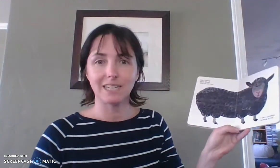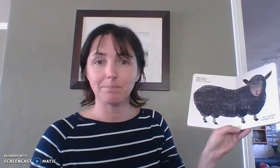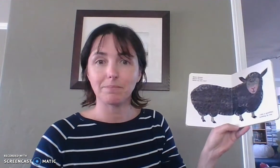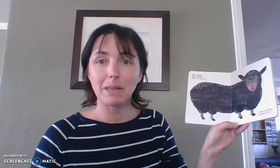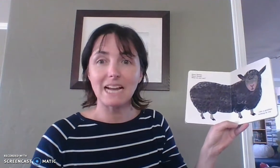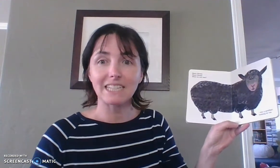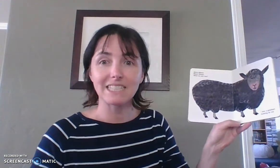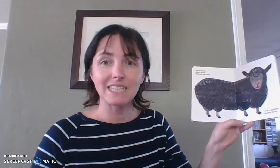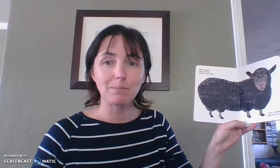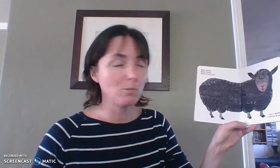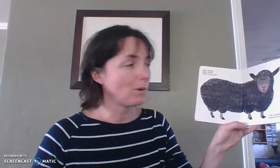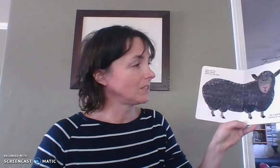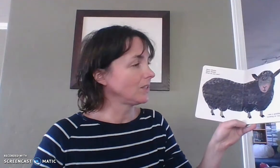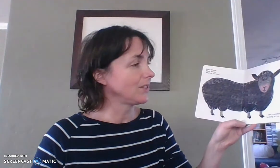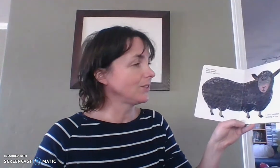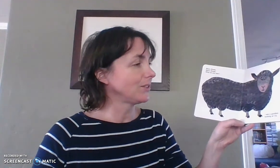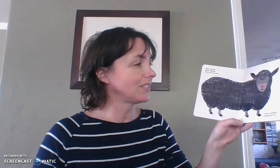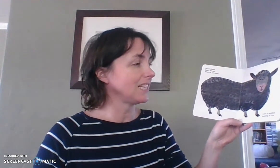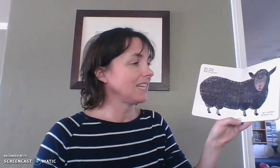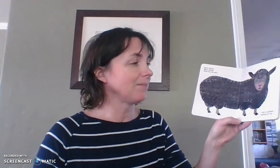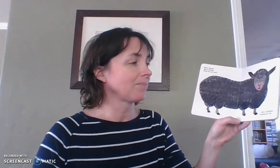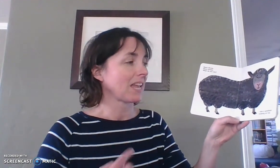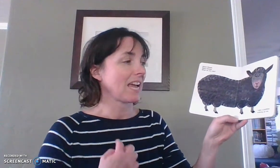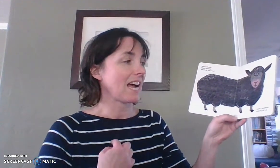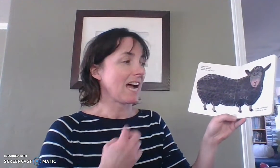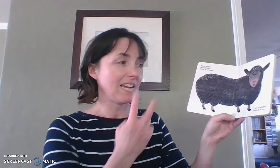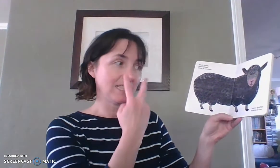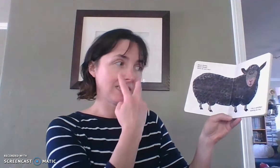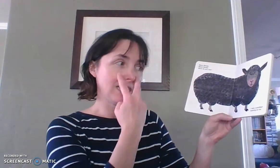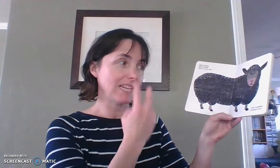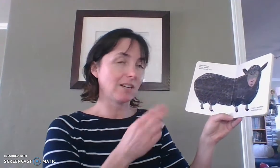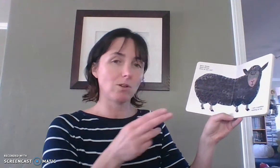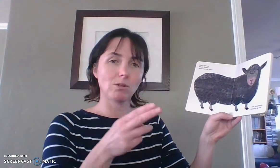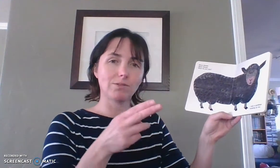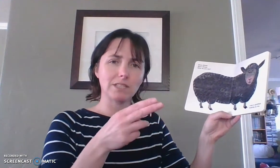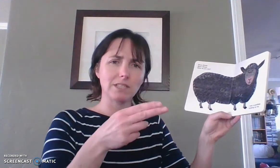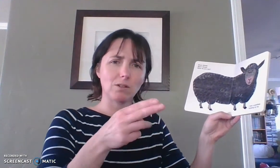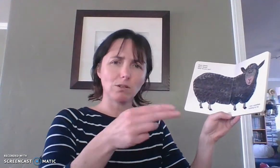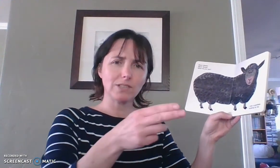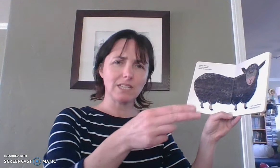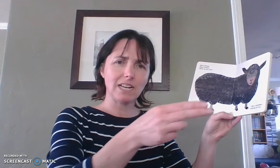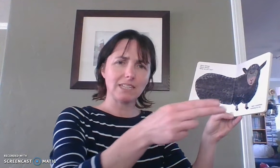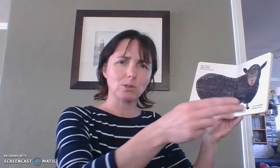sheep, what do you see? I see a goldfish, and the goldfish, they like to